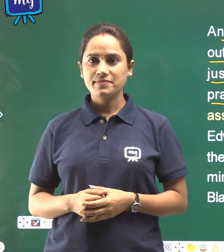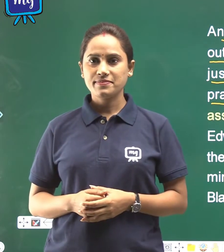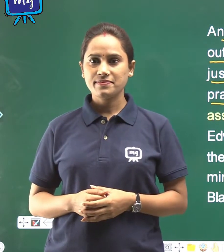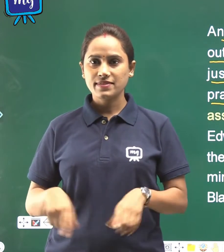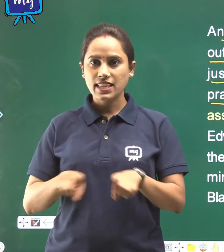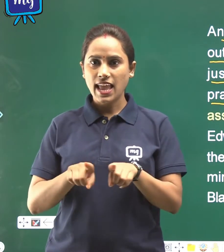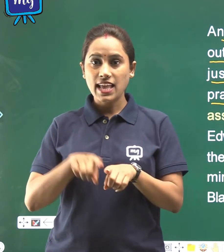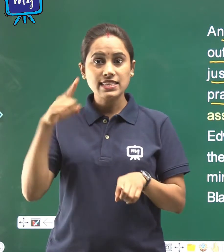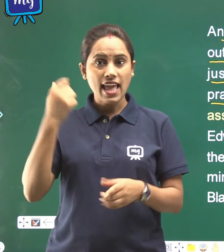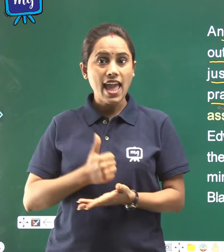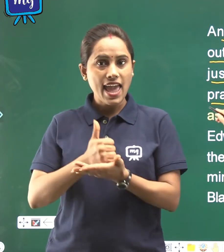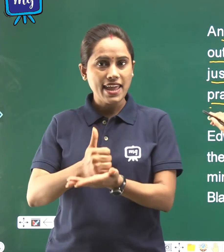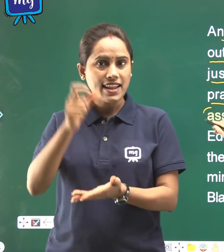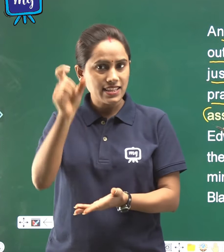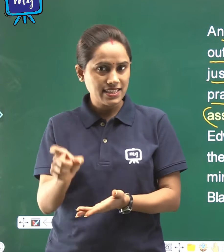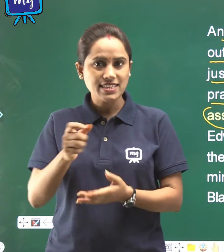as an assistant